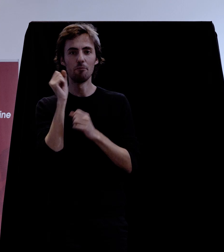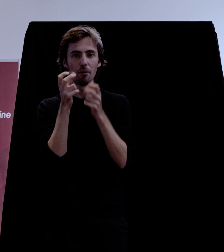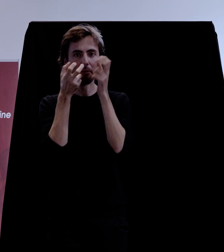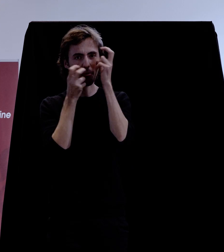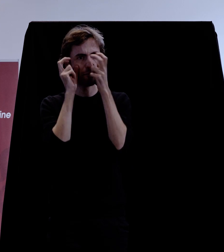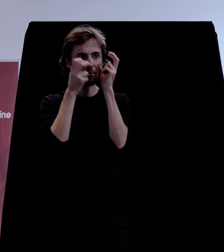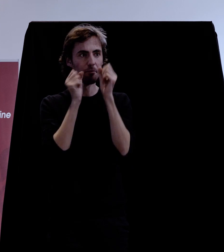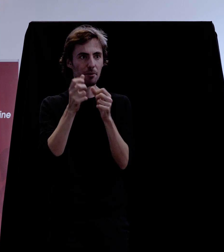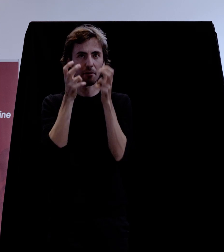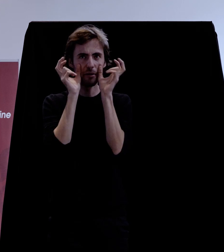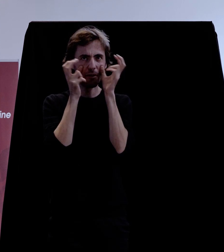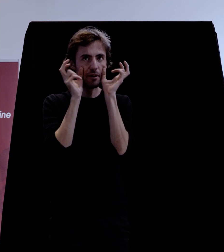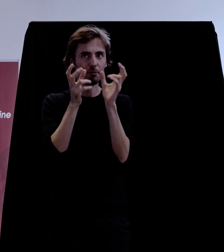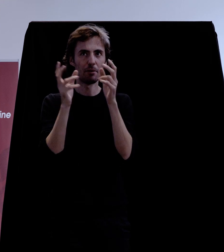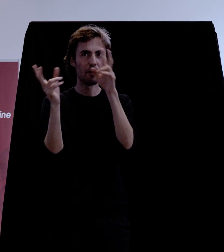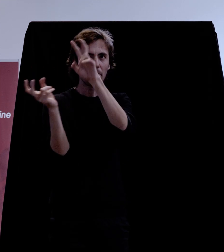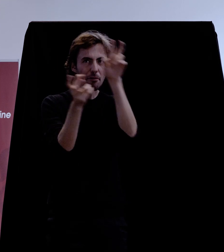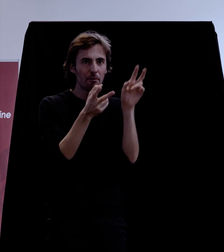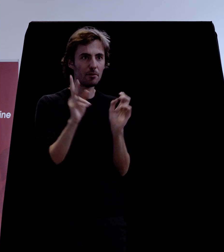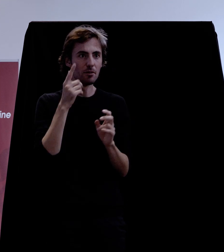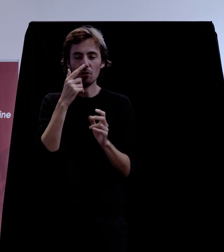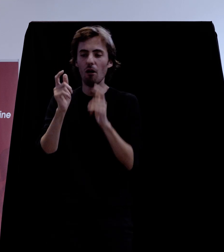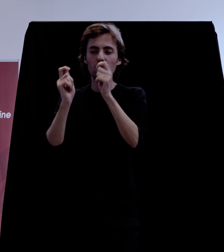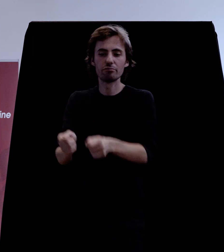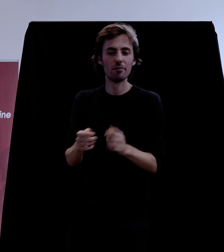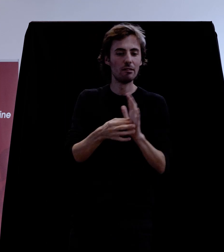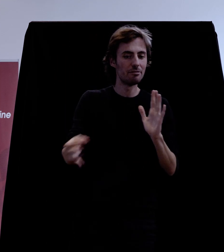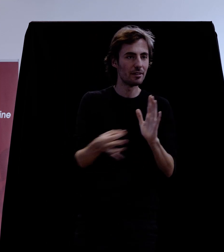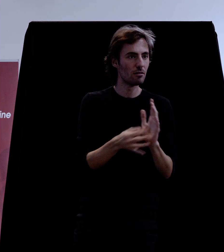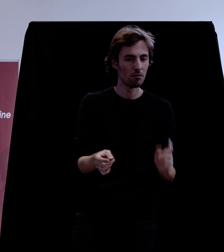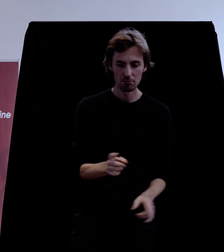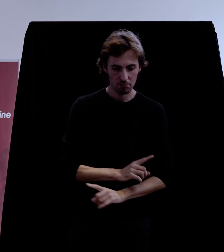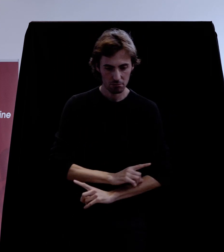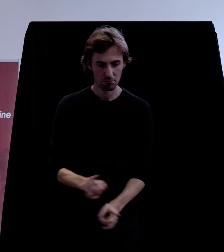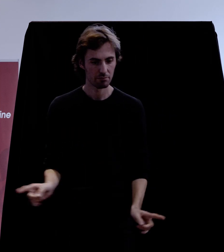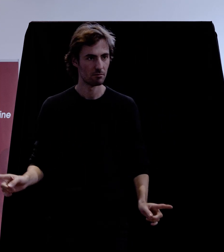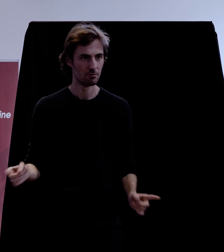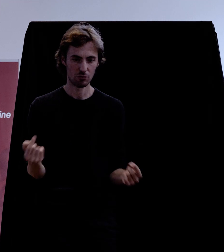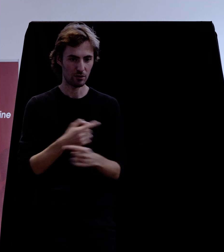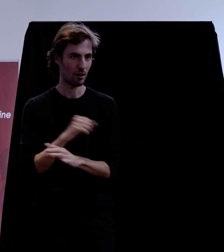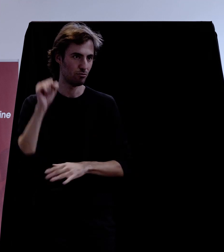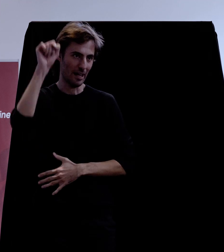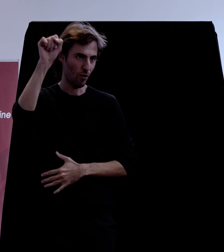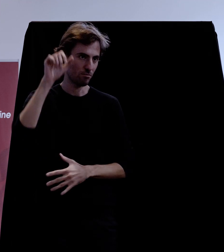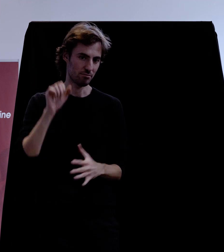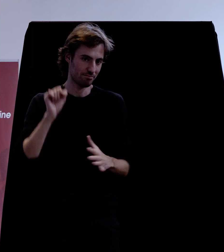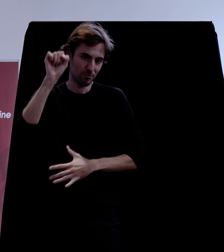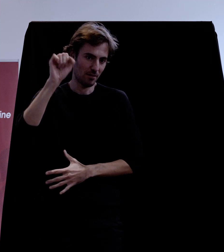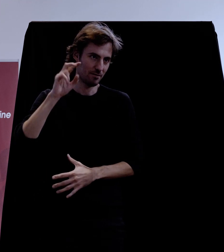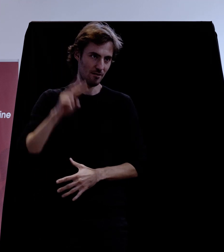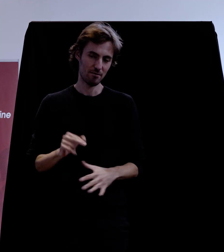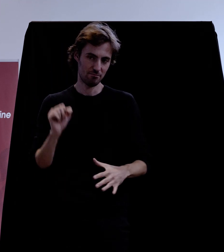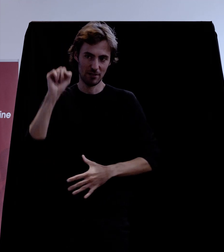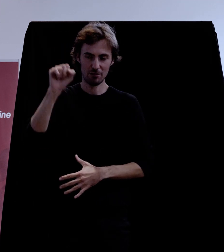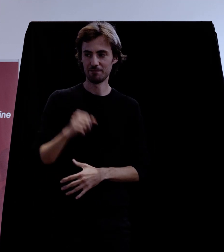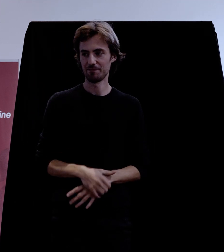Our kids are heroes in terms of their ability to get through a day without